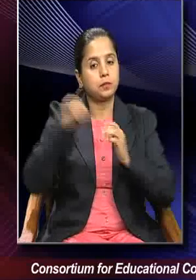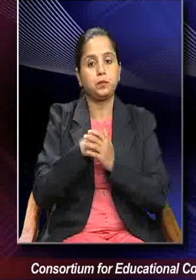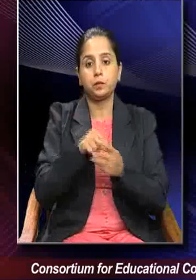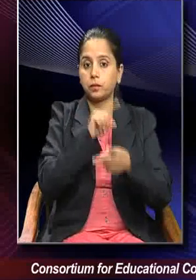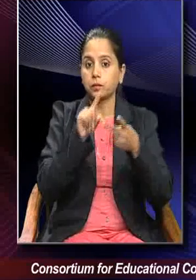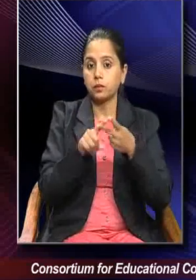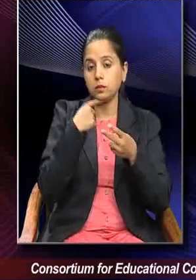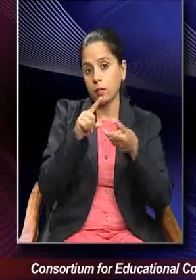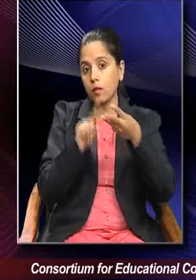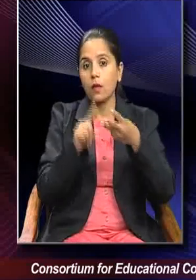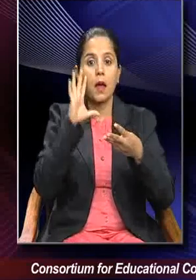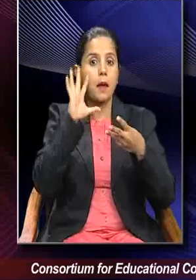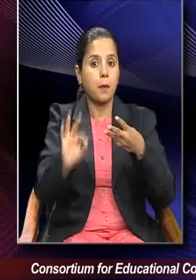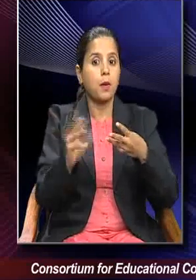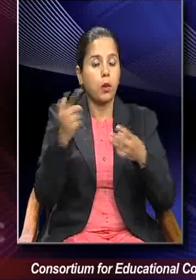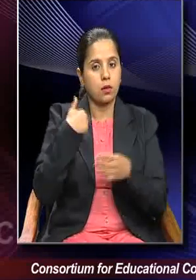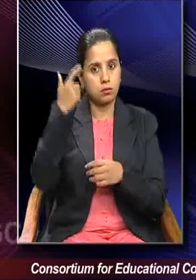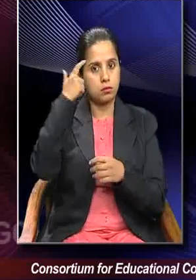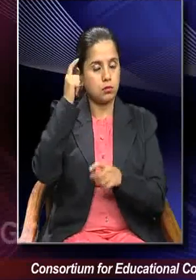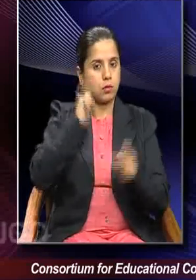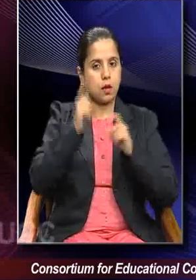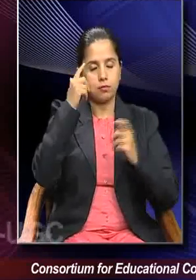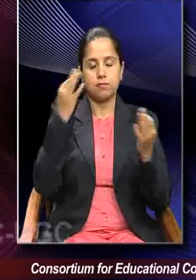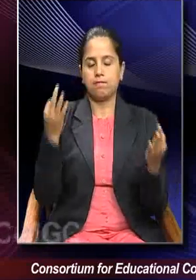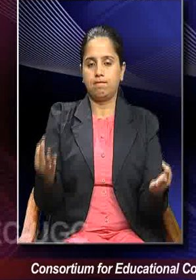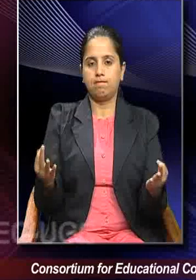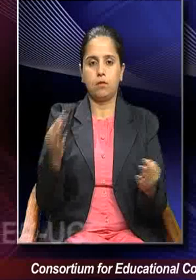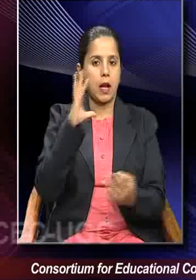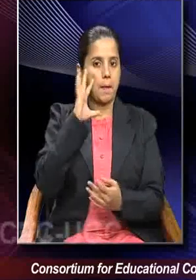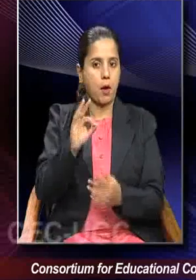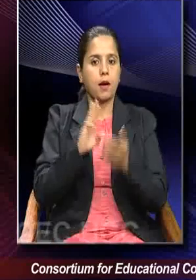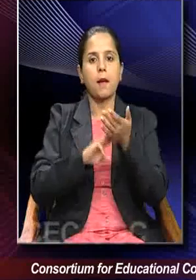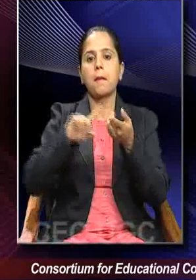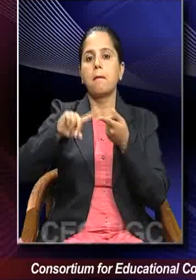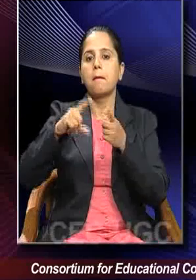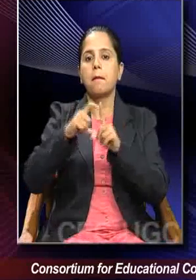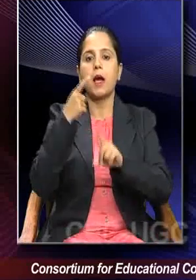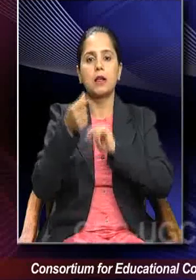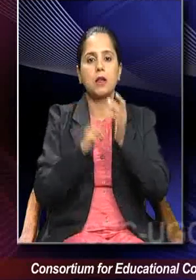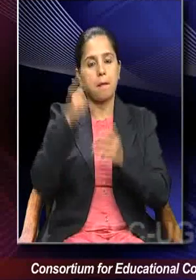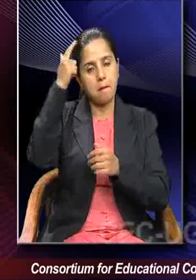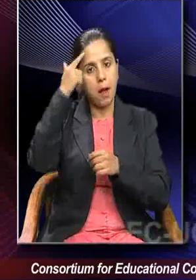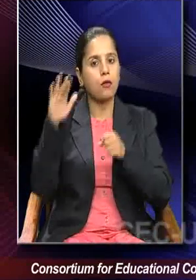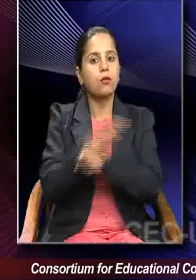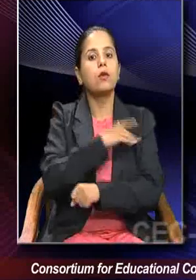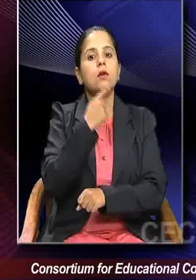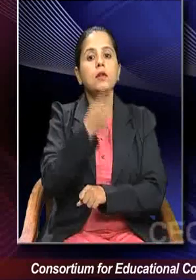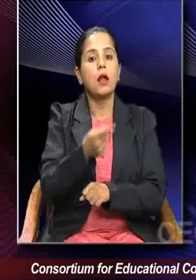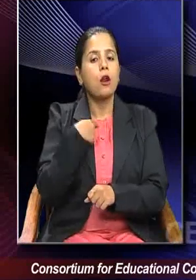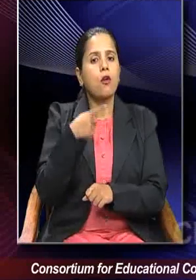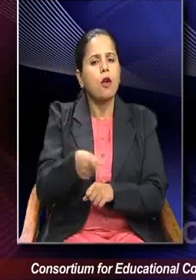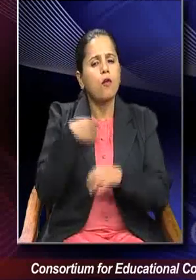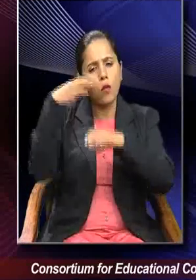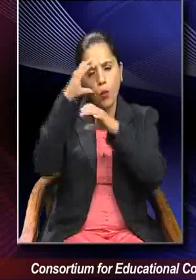important is mindful meditation. In the mindful meditation, you focus